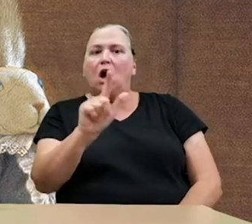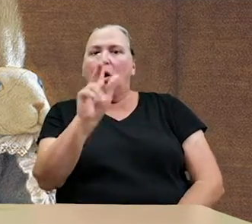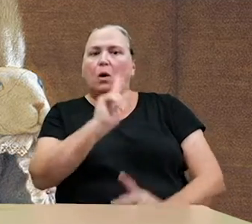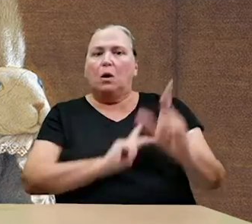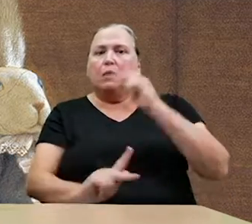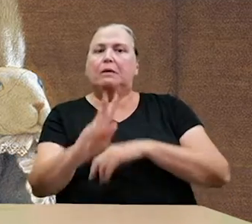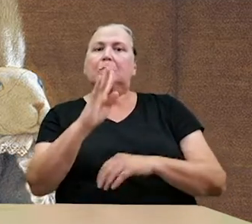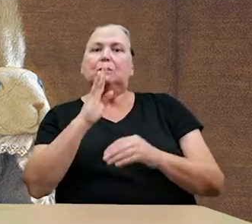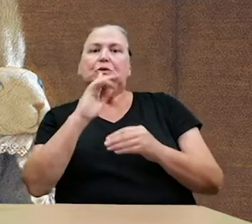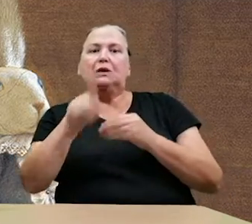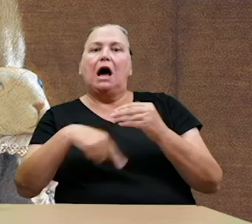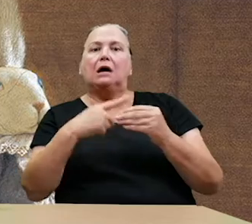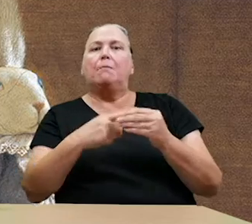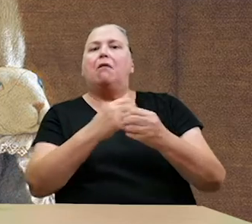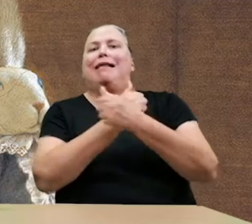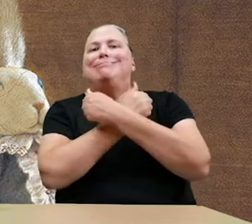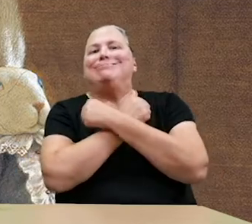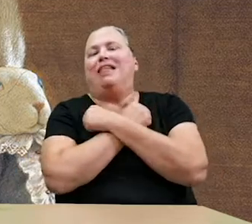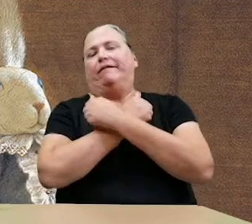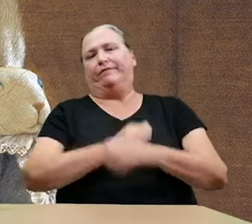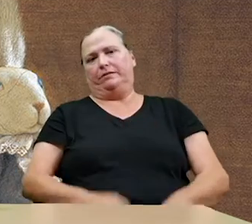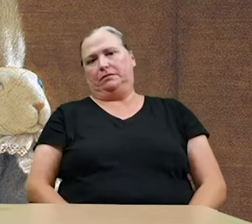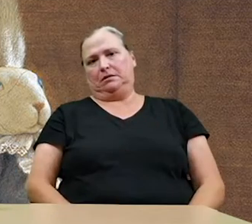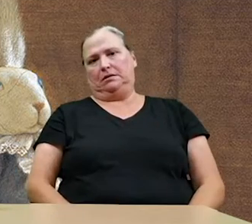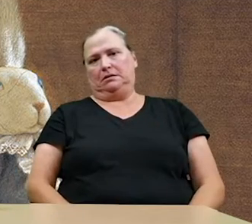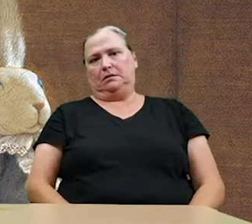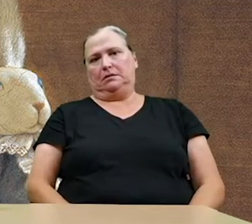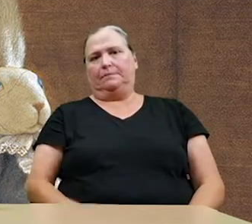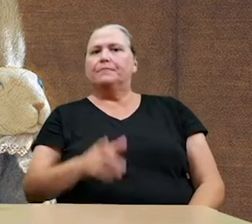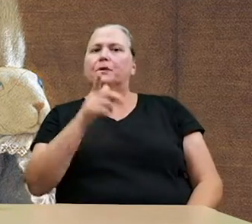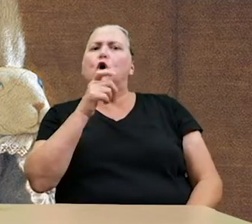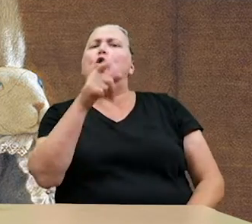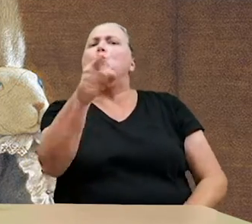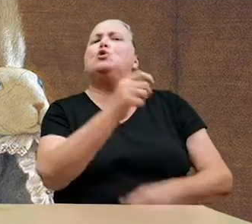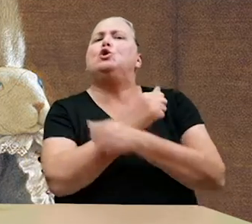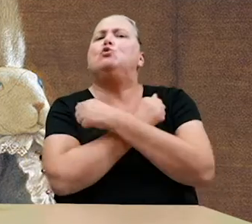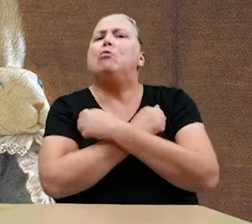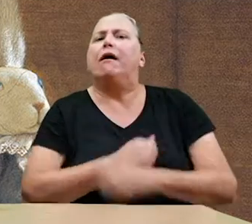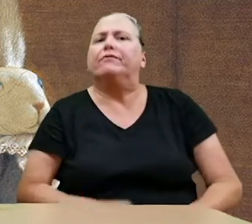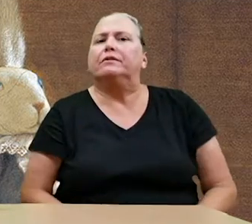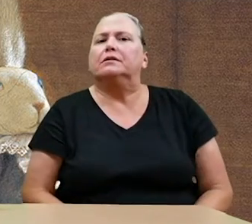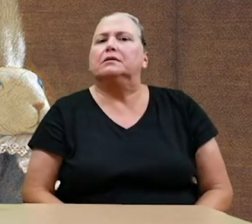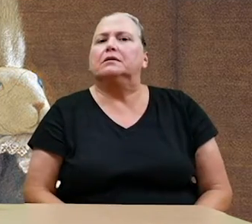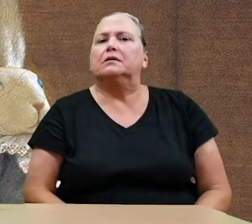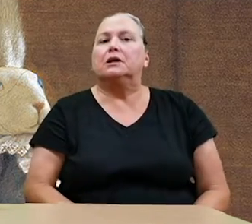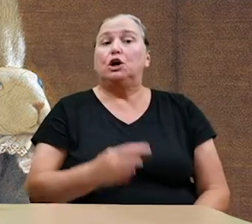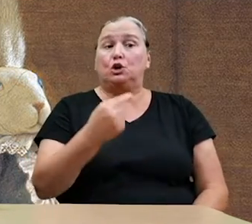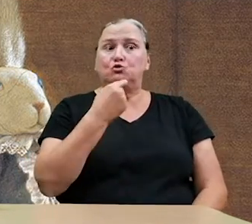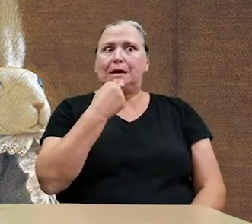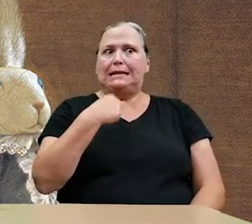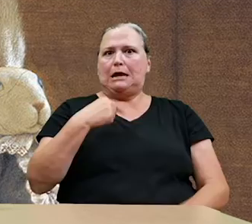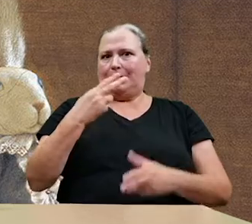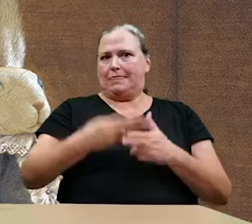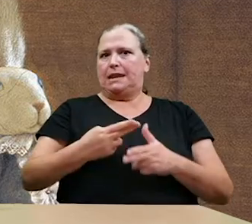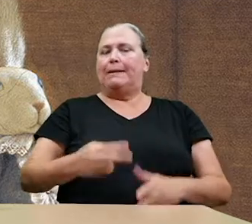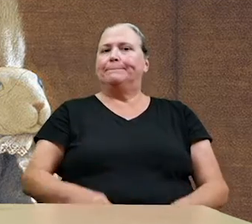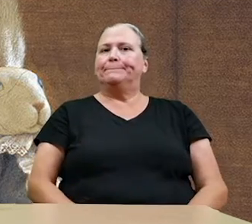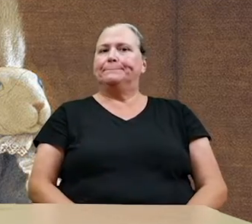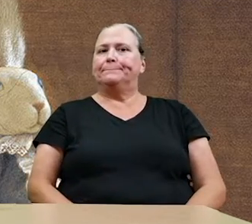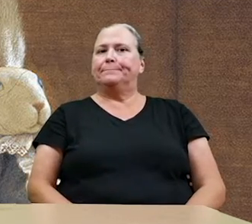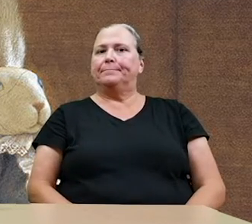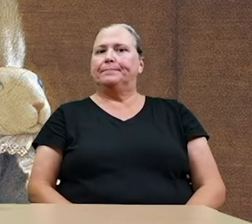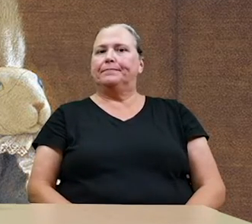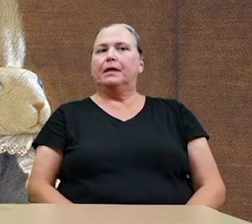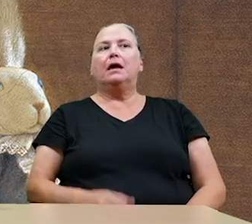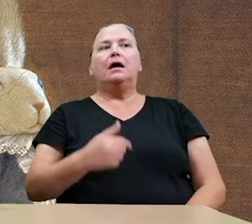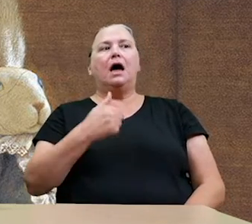always speak of love? Whom do you love? Said the witch. You must tell me the name.